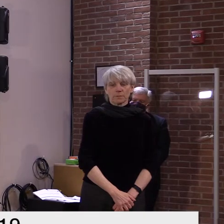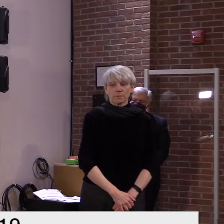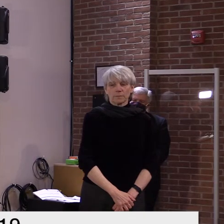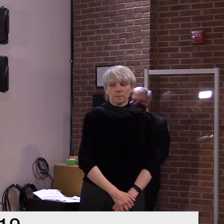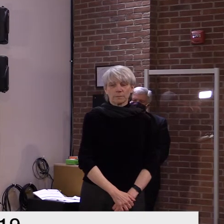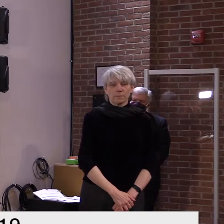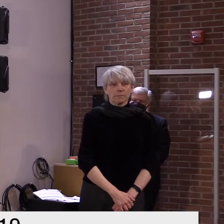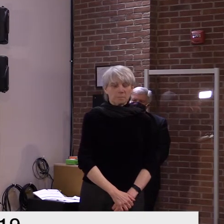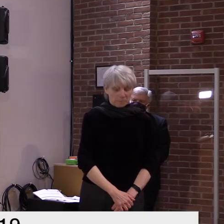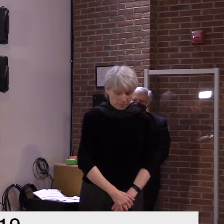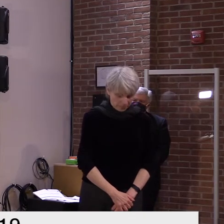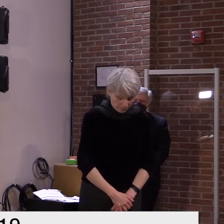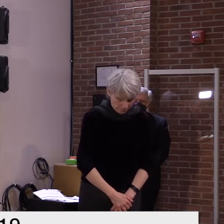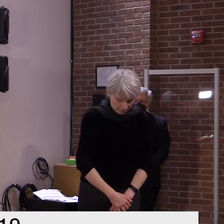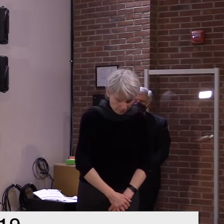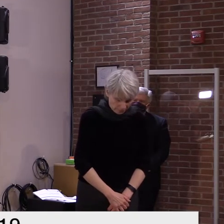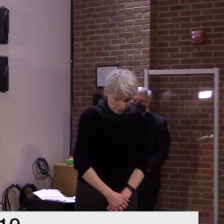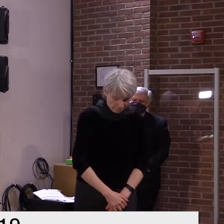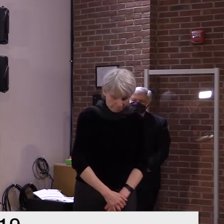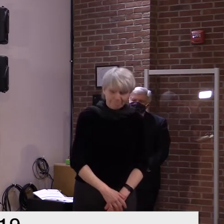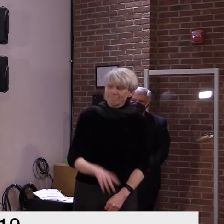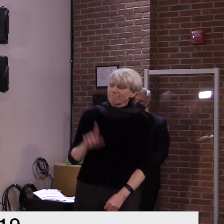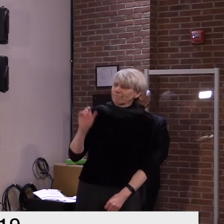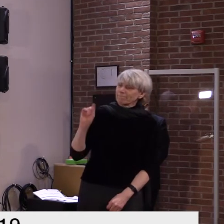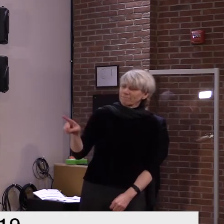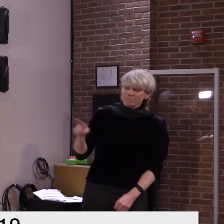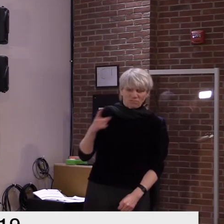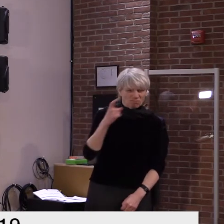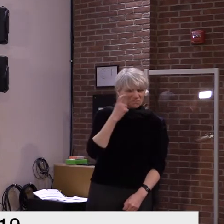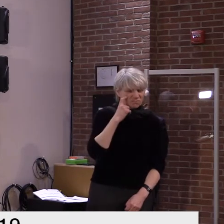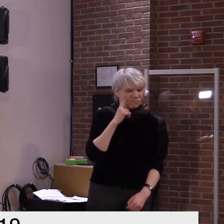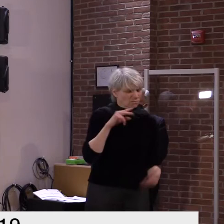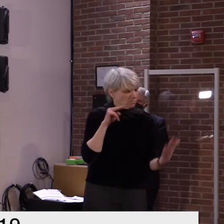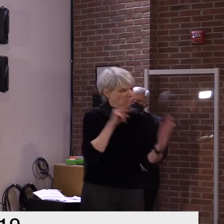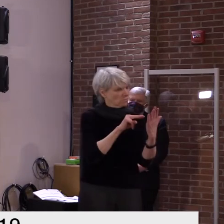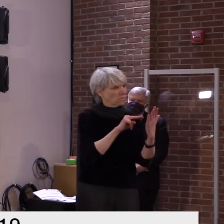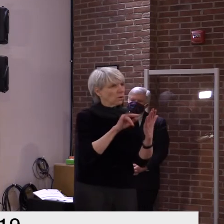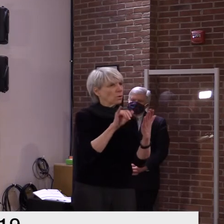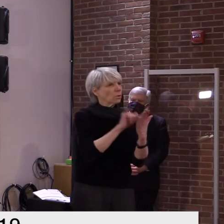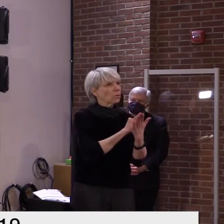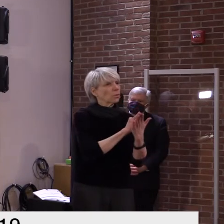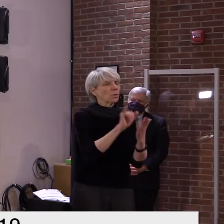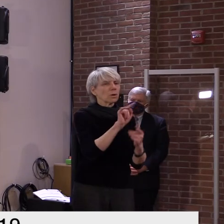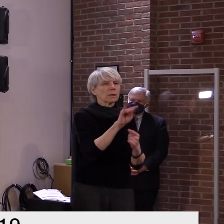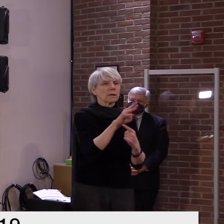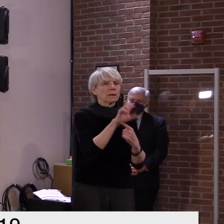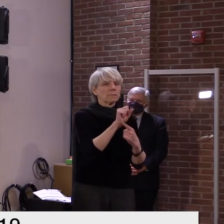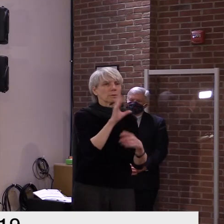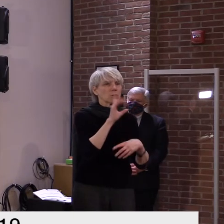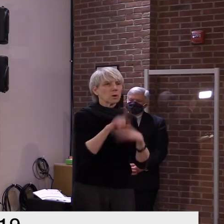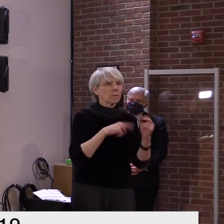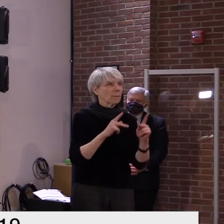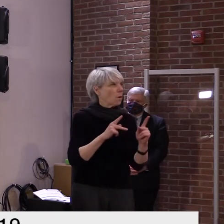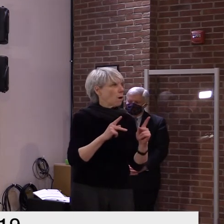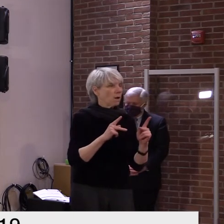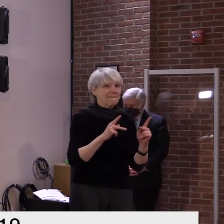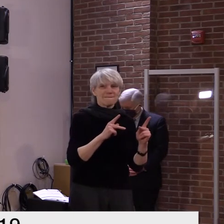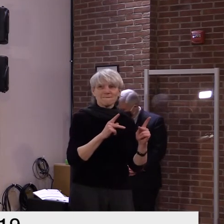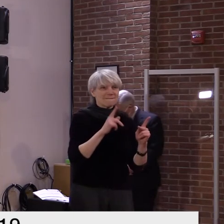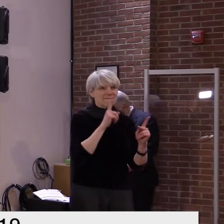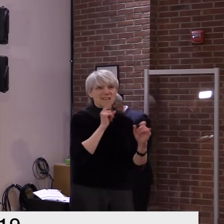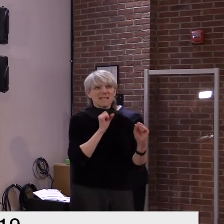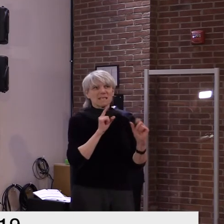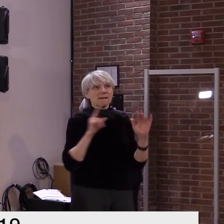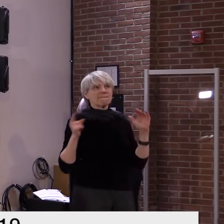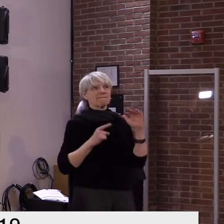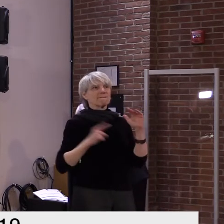22. Hi, I had a question. We're seeing reports, there was one in the New York Times, about so-called vaccine hunters crossing state lines.